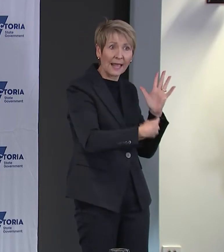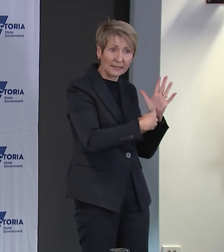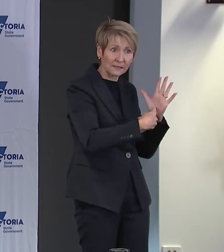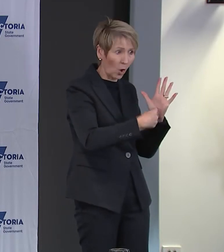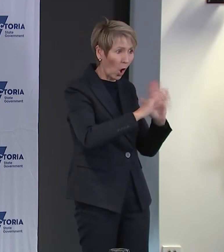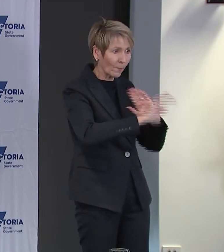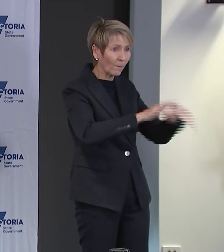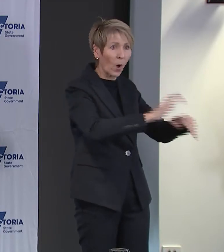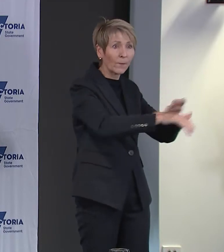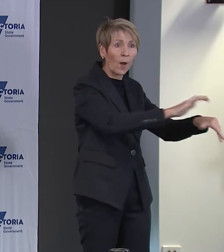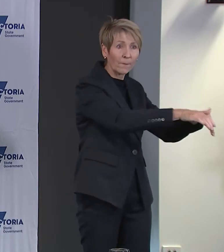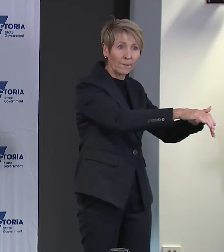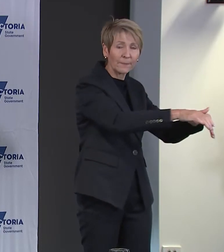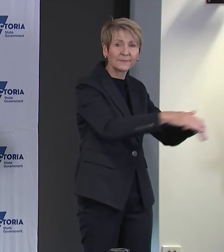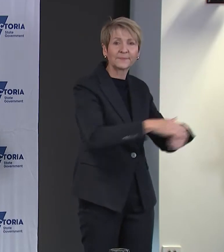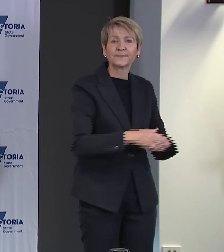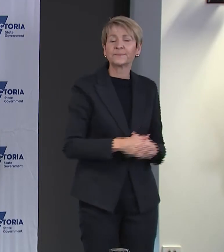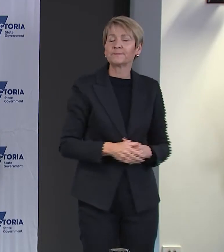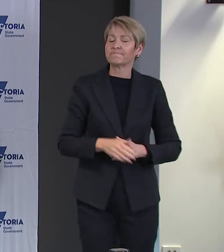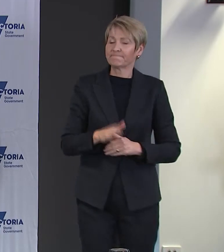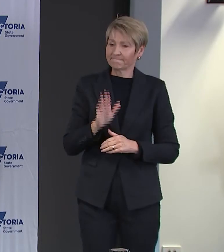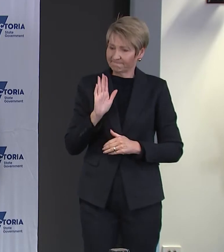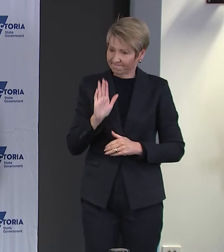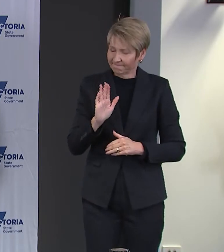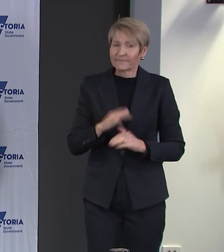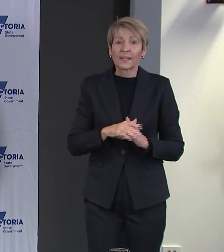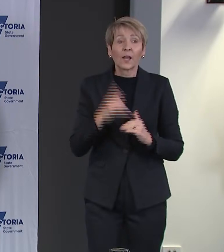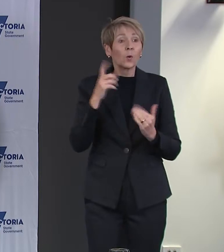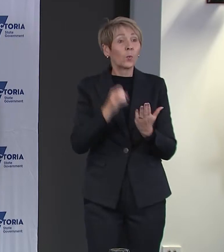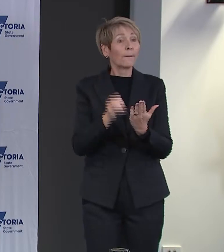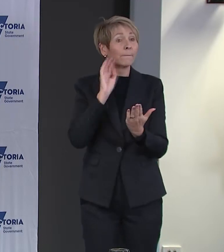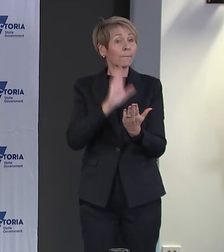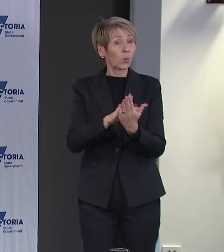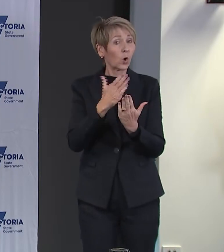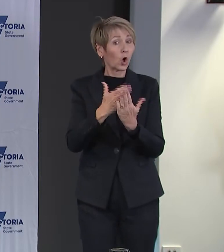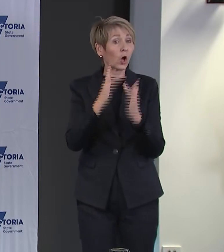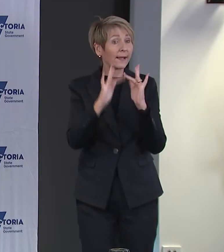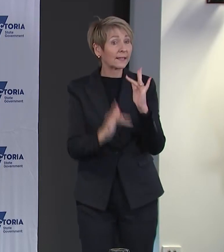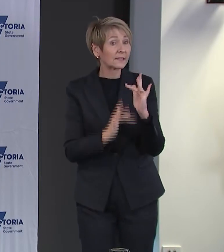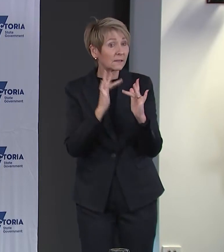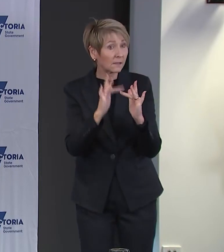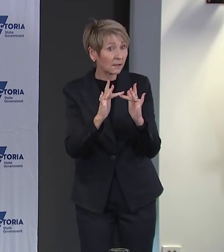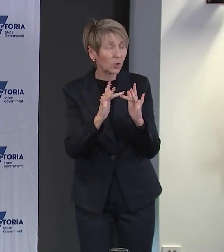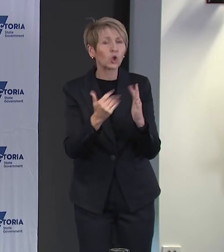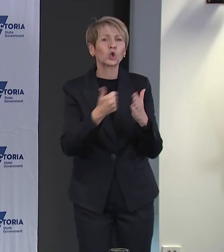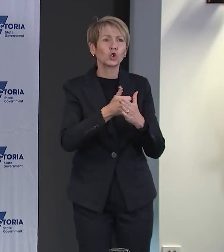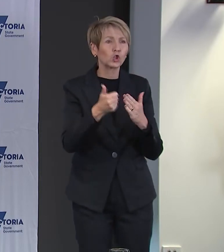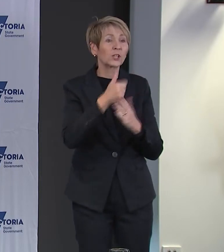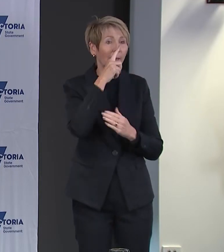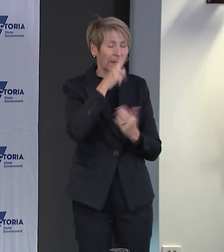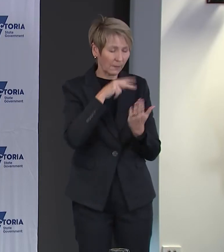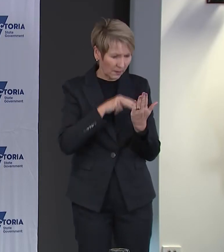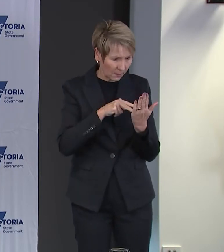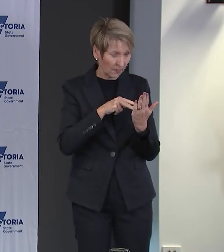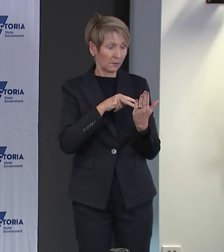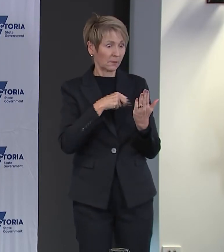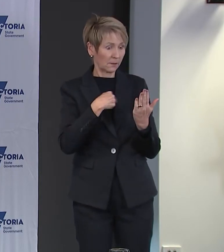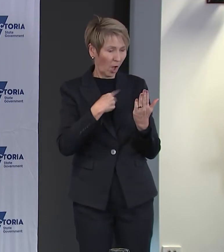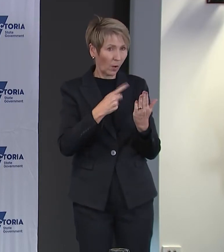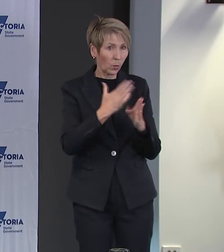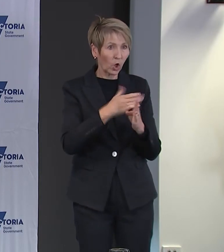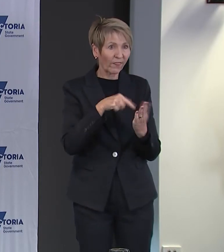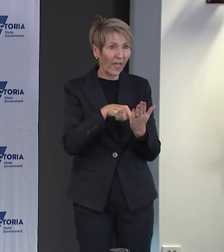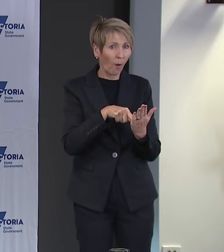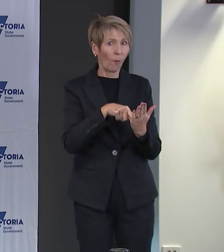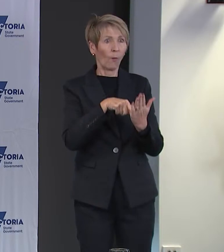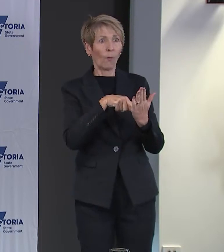sites, and the narrative we've had over the last couple of weeks, is that when we list an exposure site, we usually get a very strong return in the first 24,